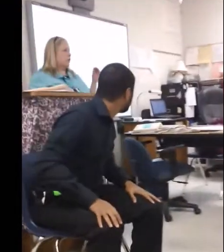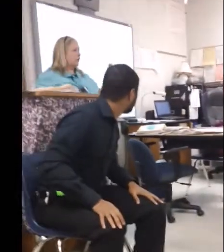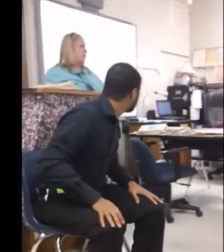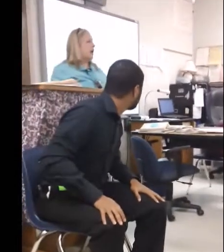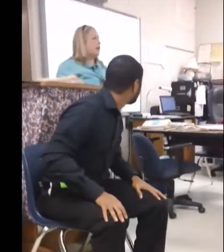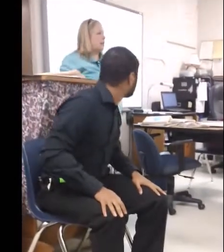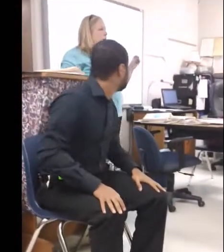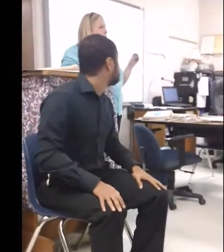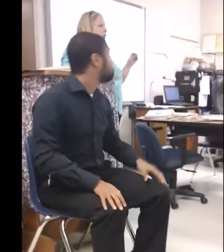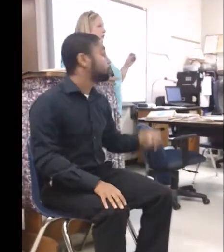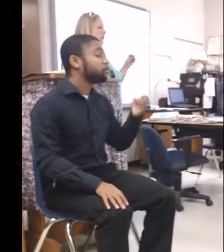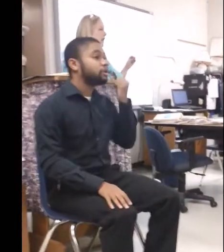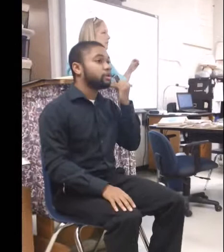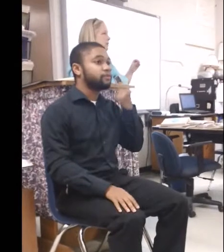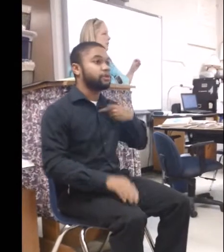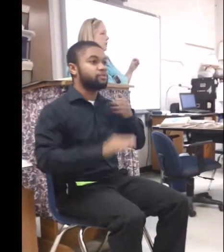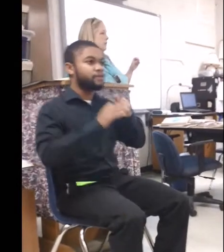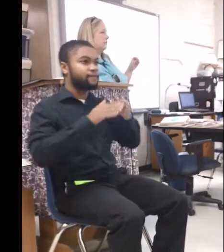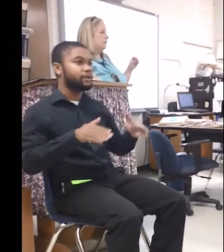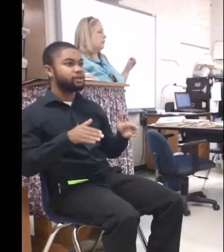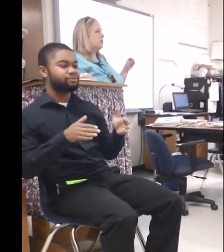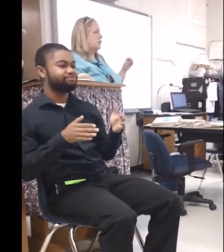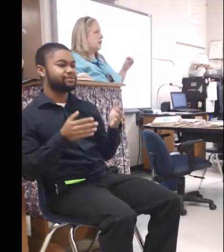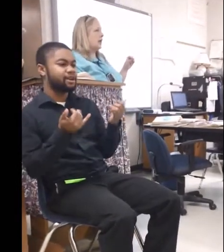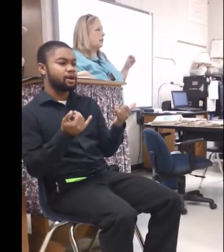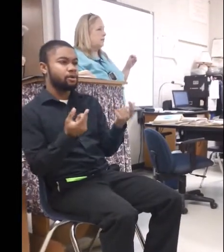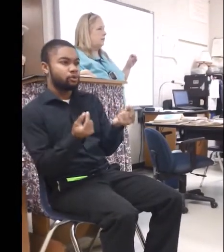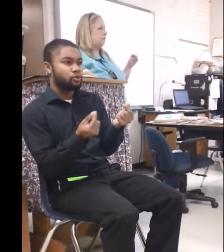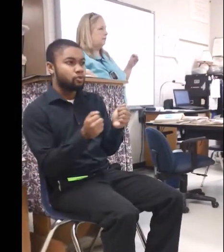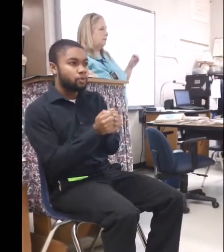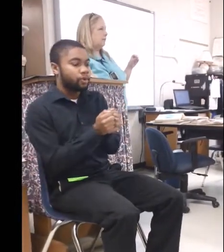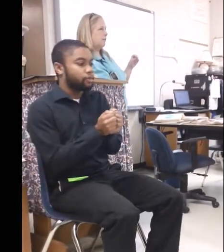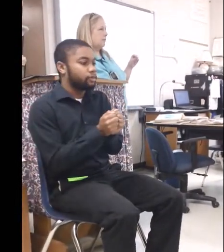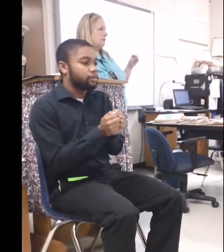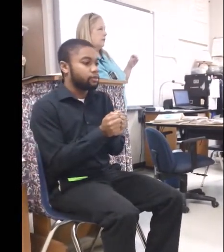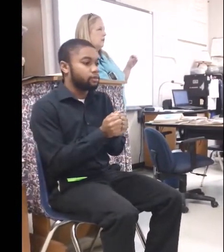Because if you're dividing, what do you do with your exponents? Subtract them.